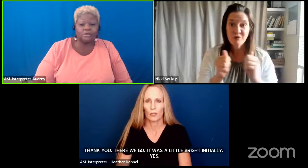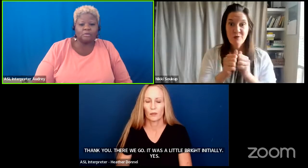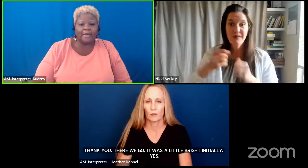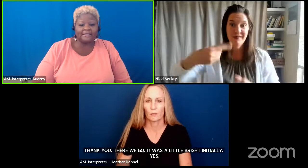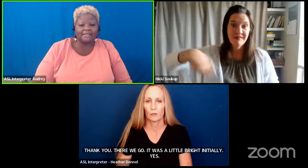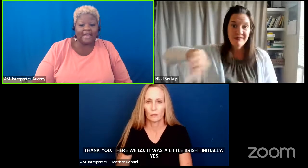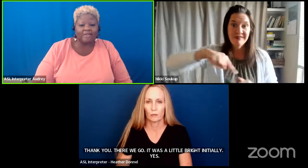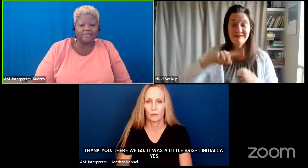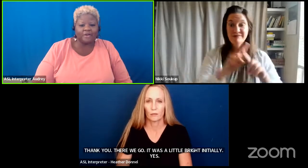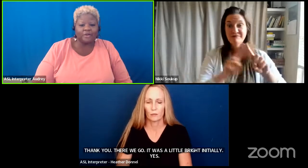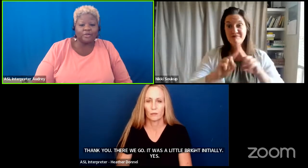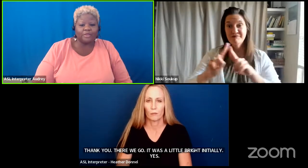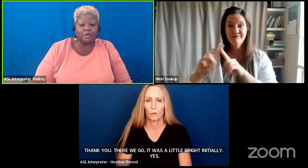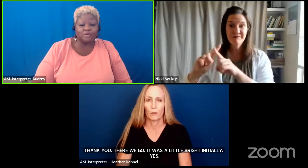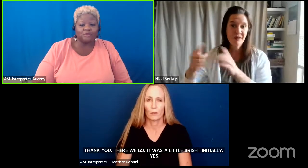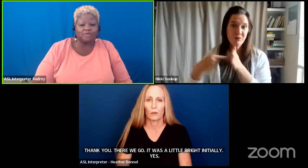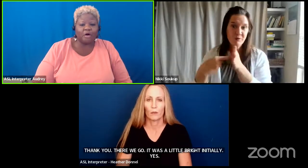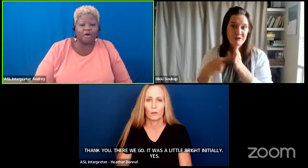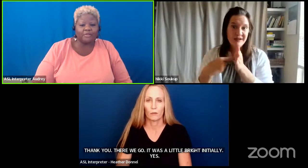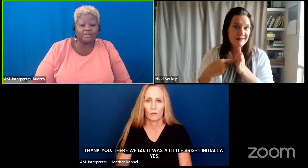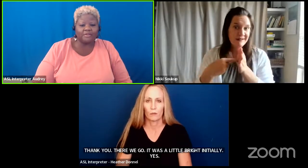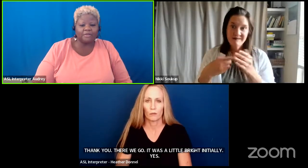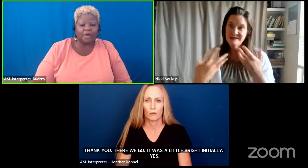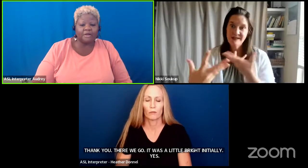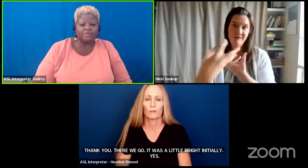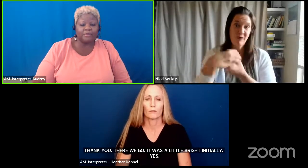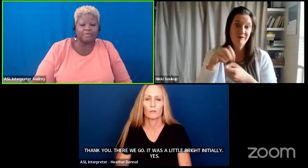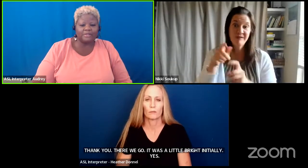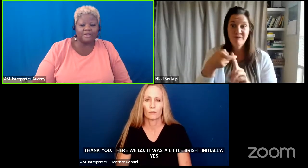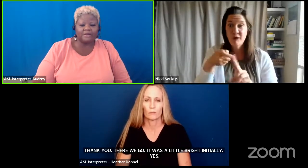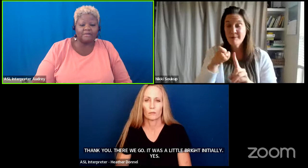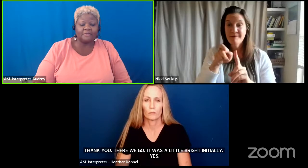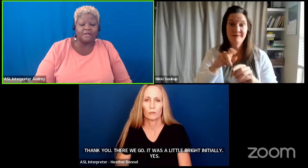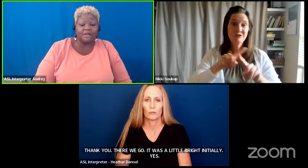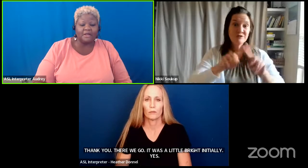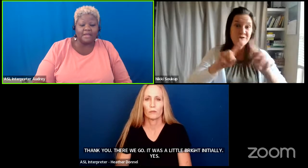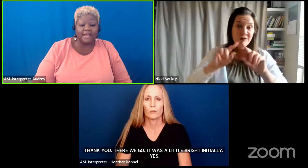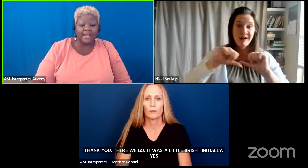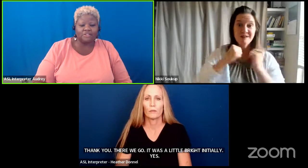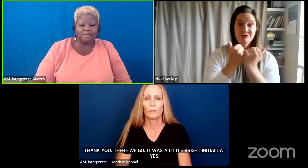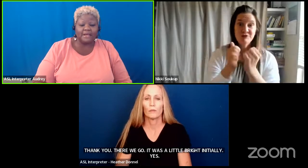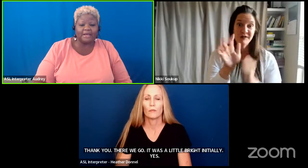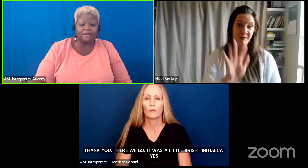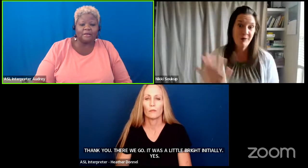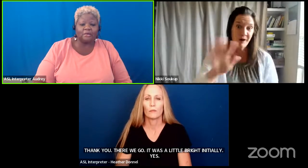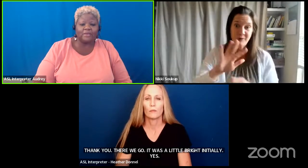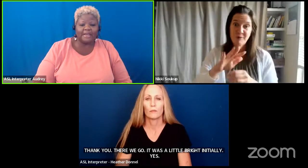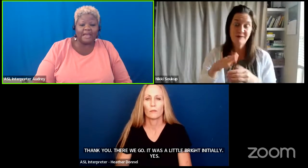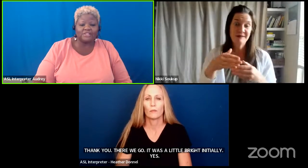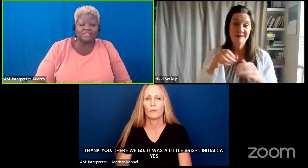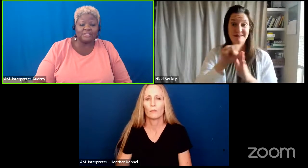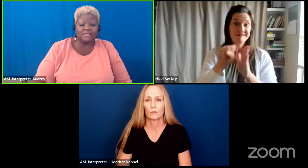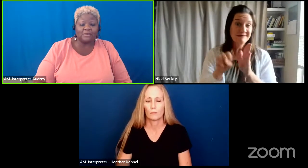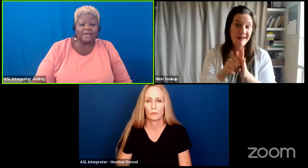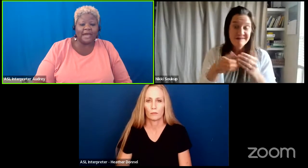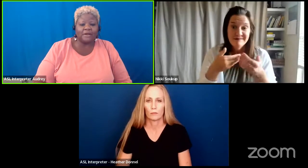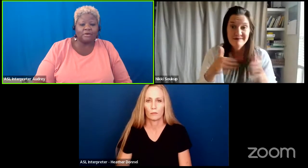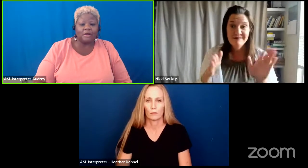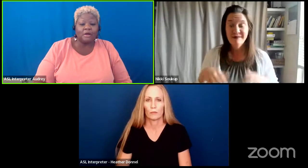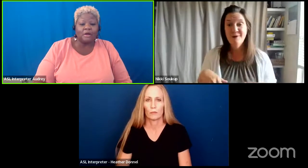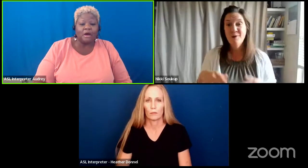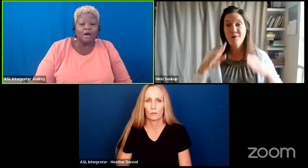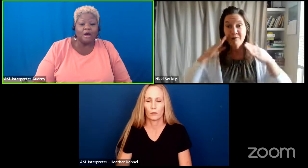It was an amazing effort with those involved, the different parties, the representatives, the engagement with the agency. We